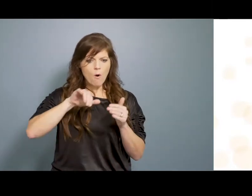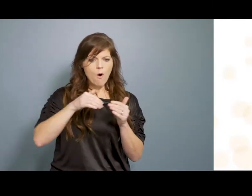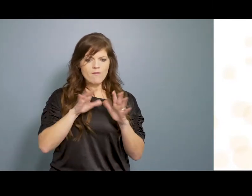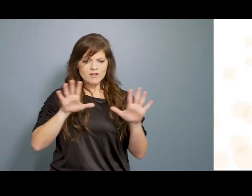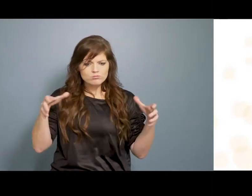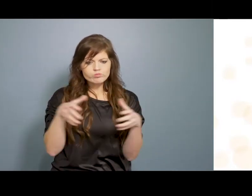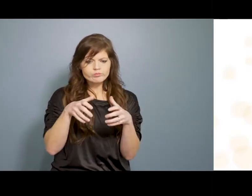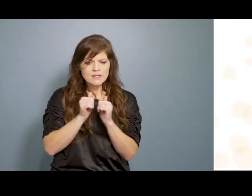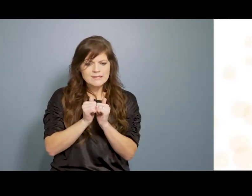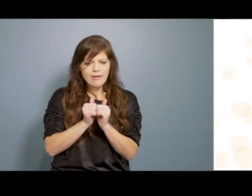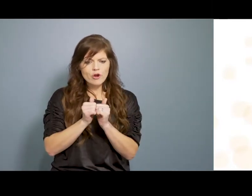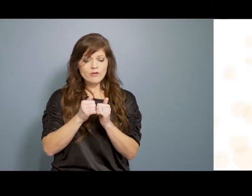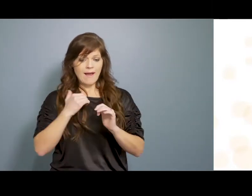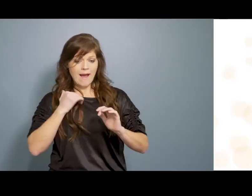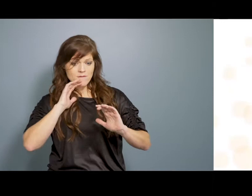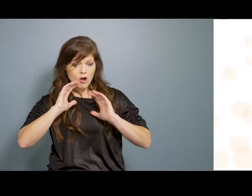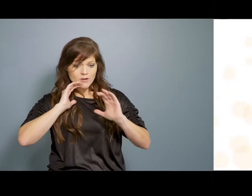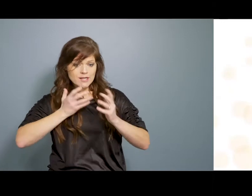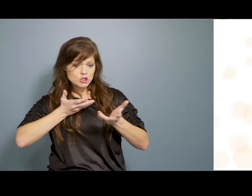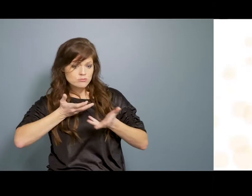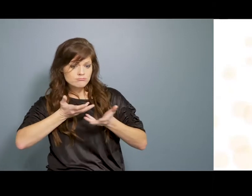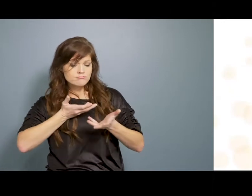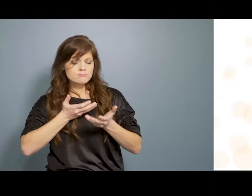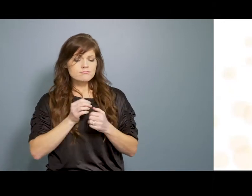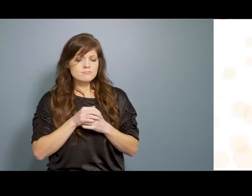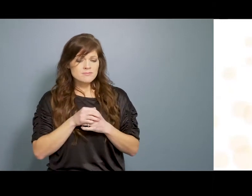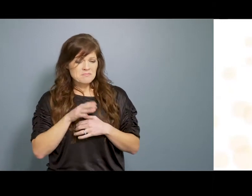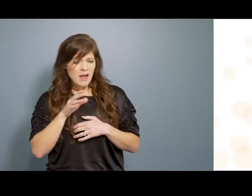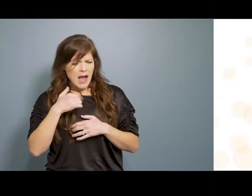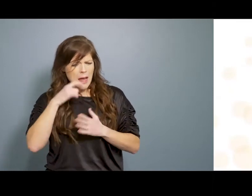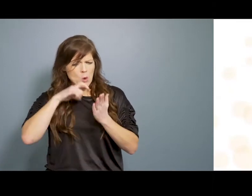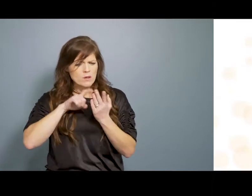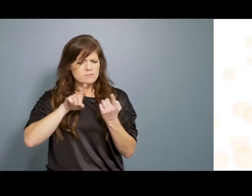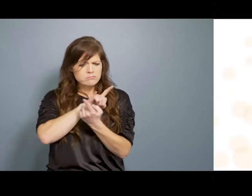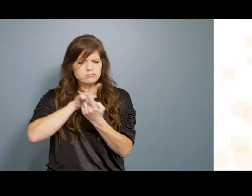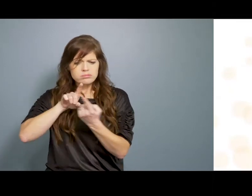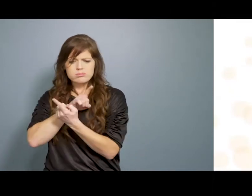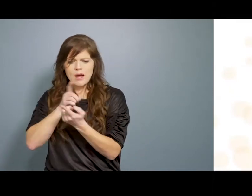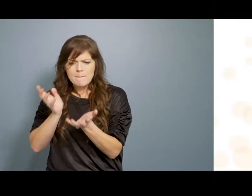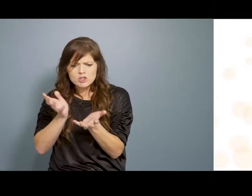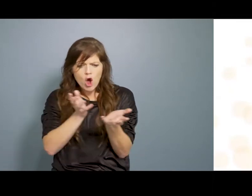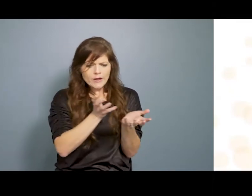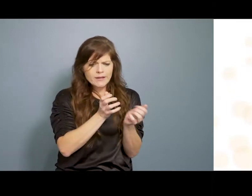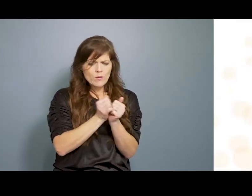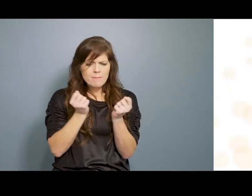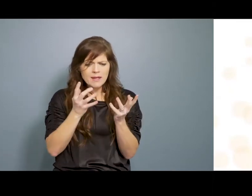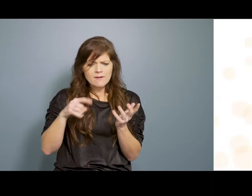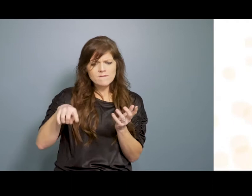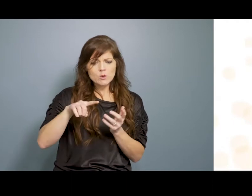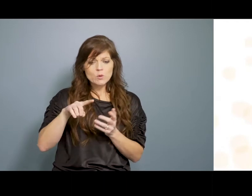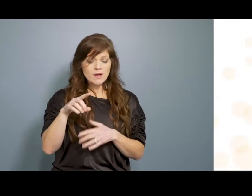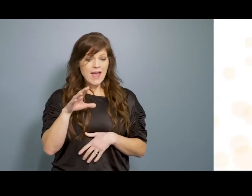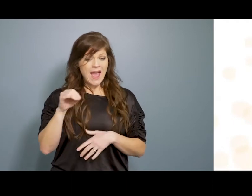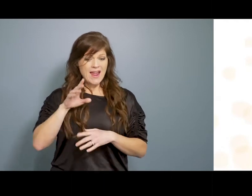have a conversation with you all. In talking with many of you over the last several weeks, the prevailing theme was that we had survived